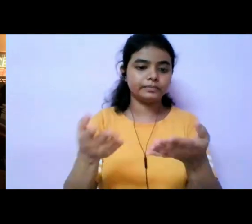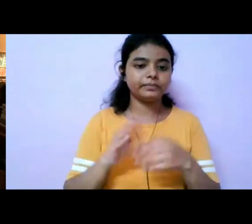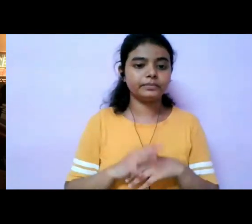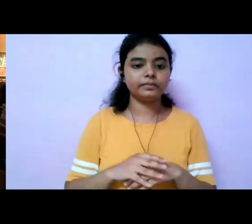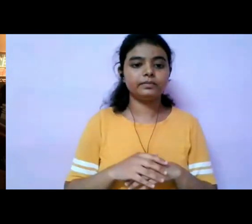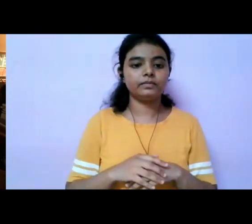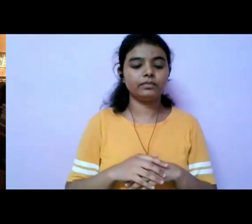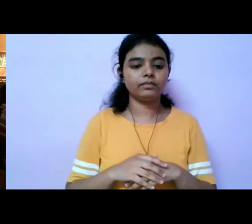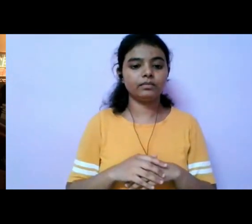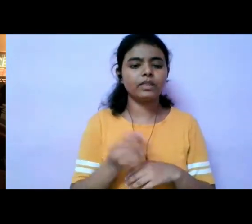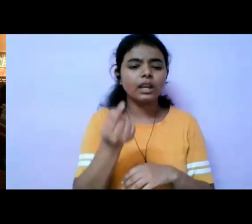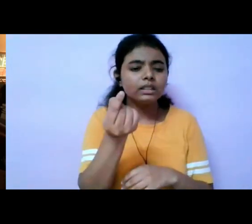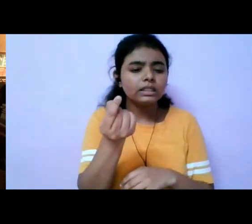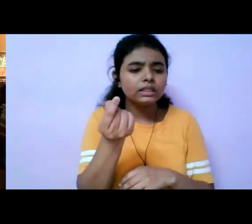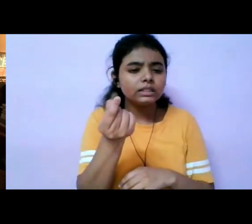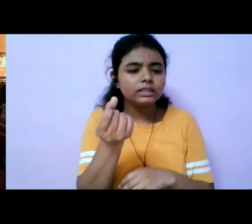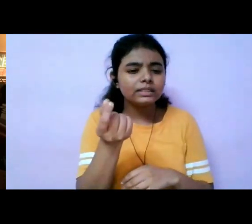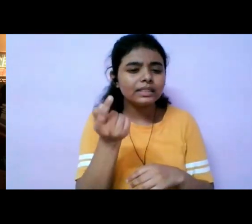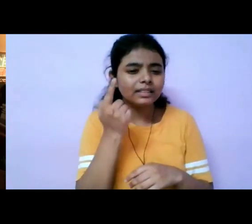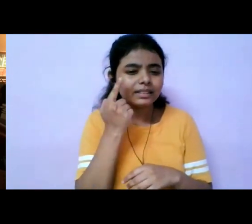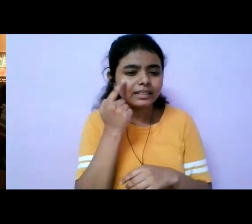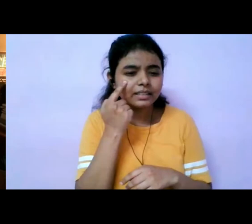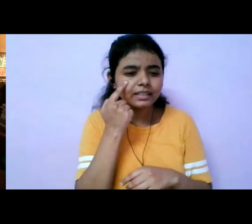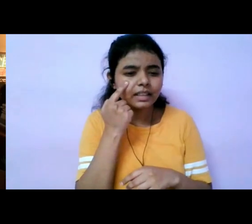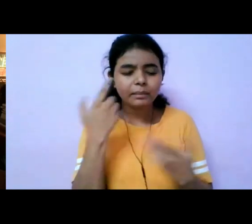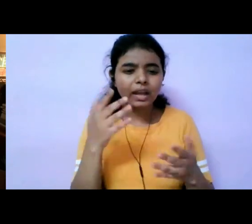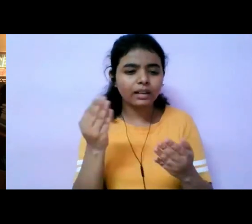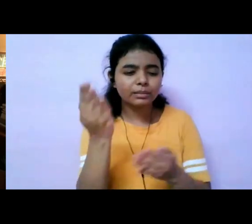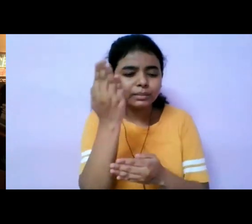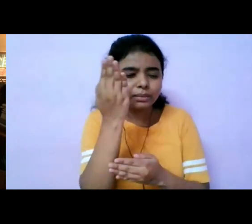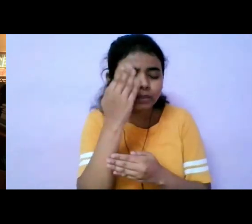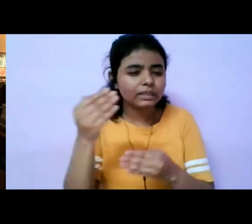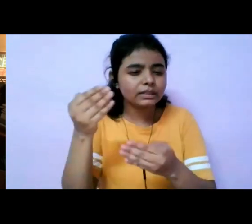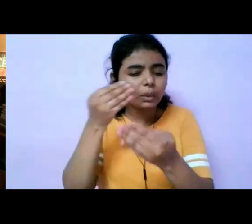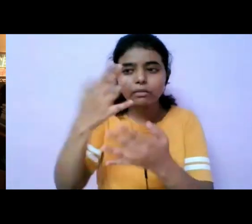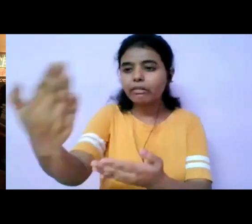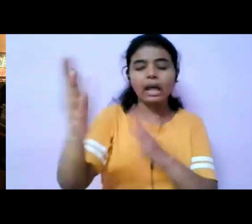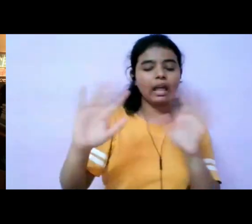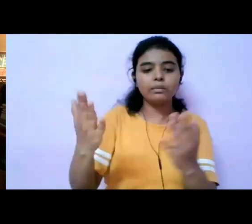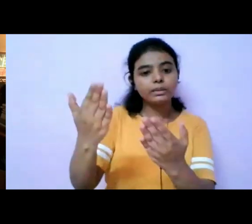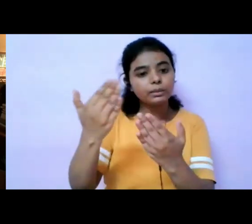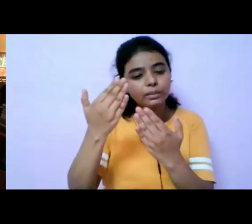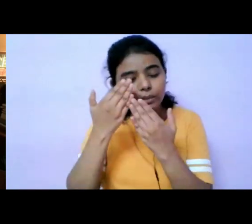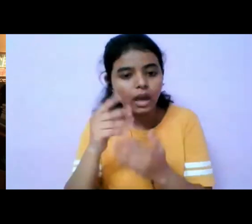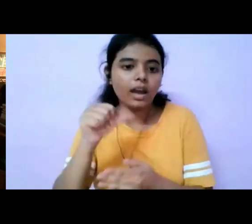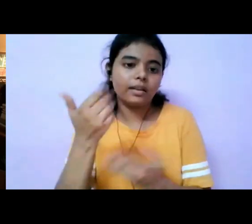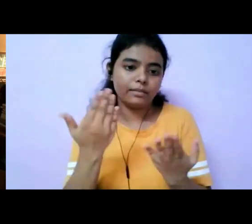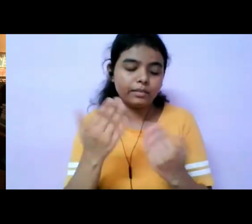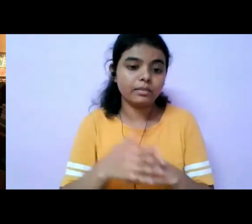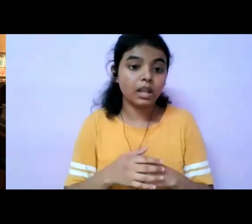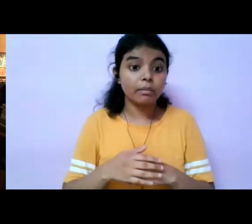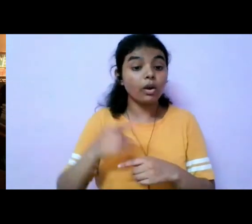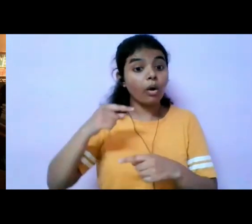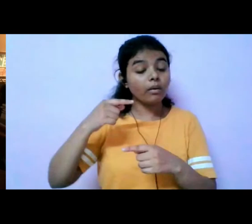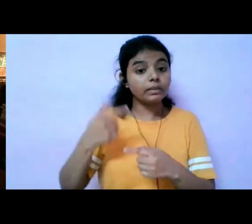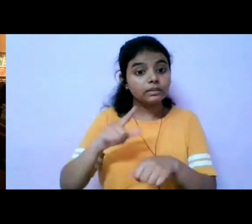I can see a tiny bit with this eye if I hold something up very close. Mm-hmm. But I can't do it for very